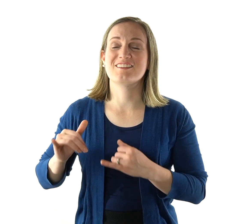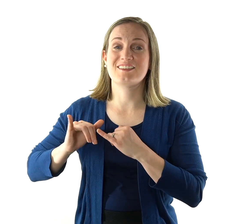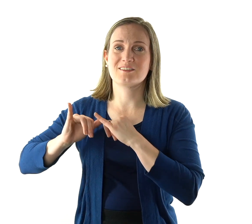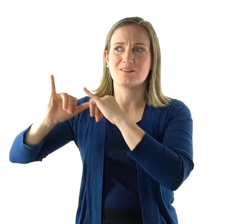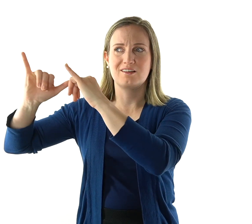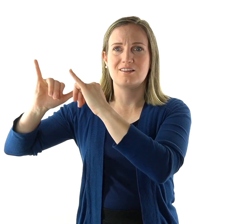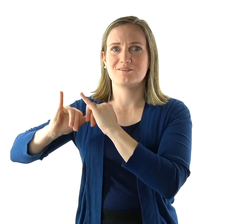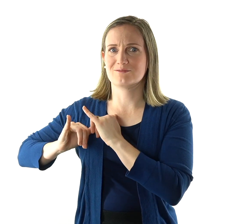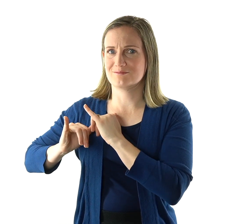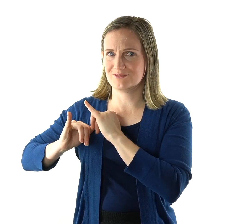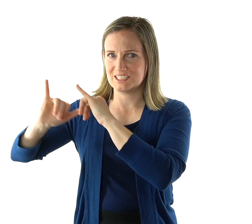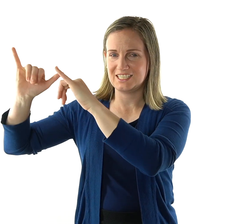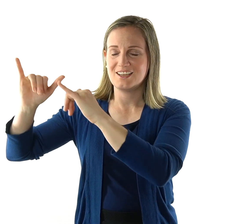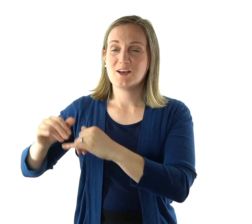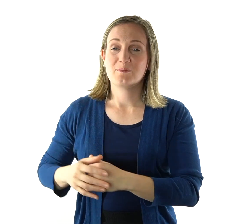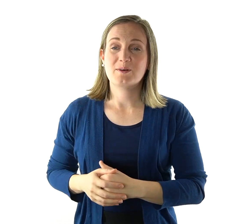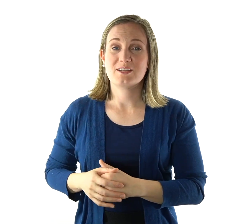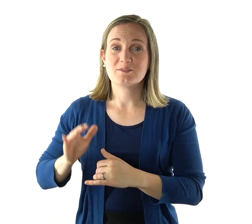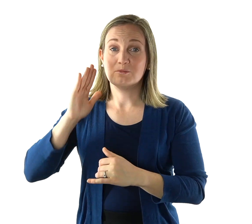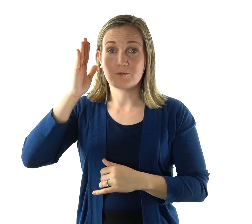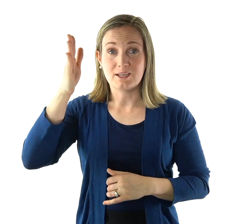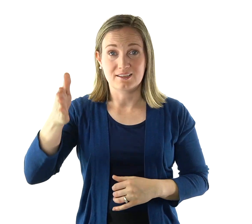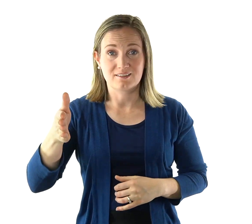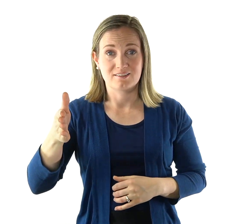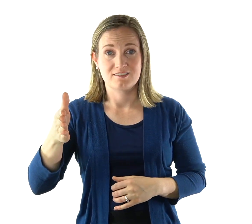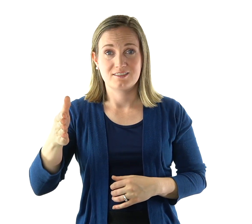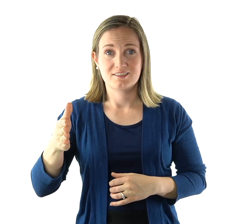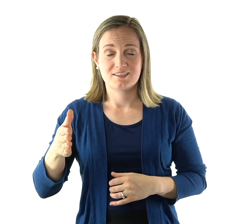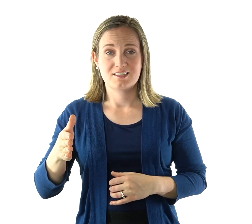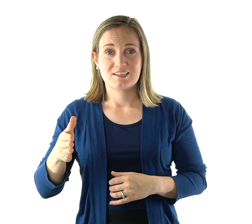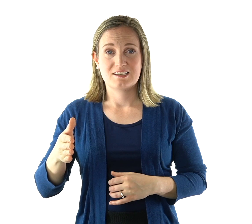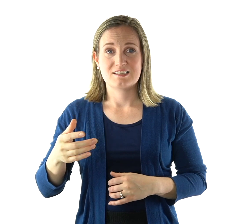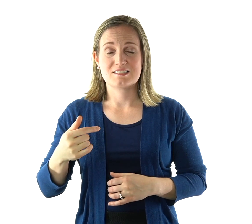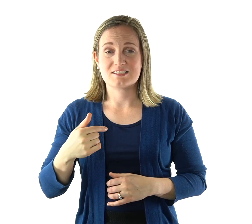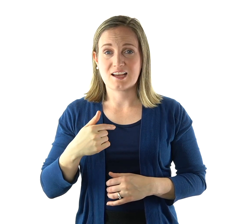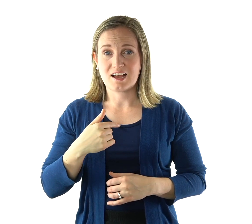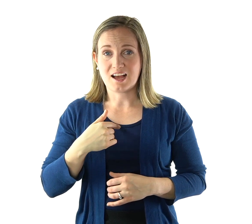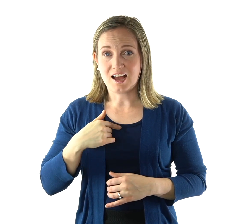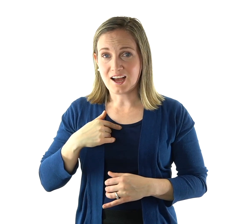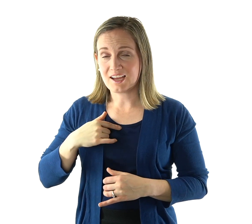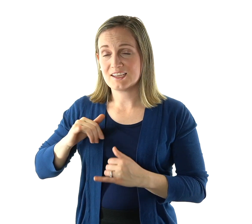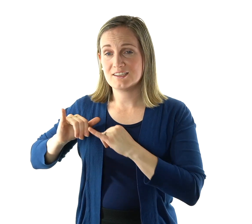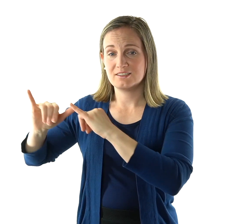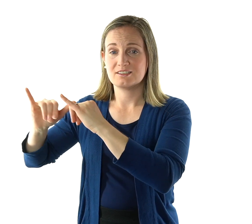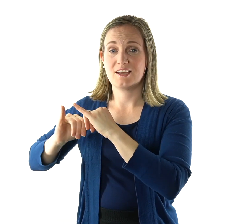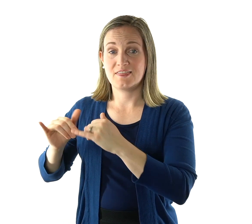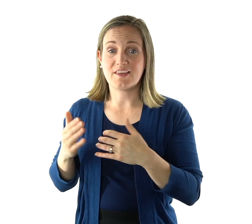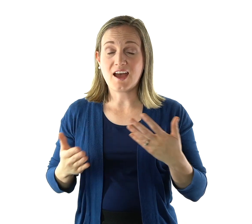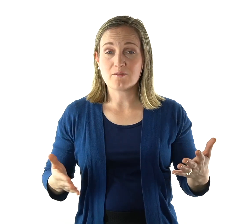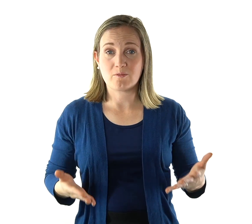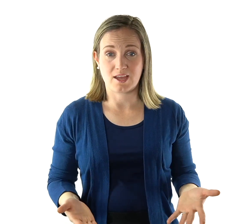think, really? But will. It says, I, in that